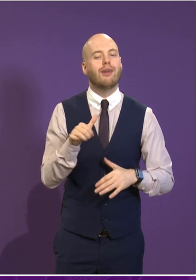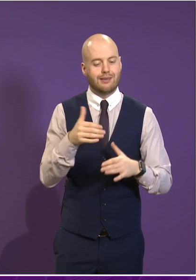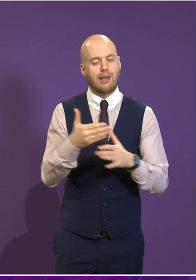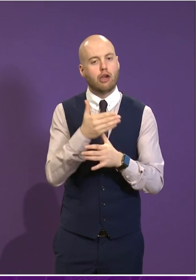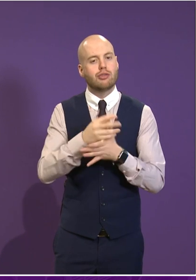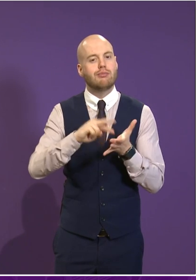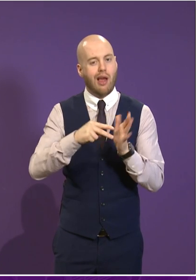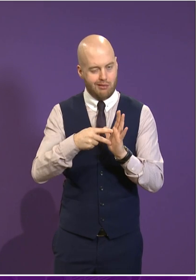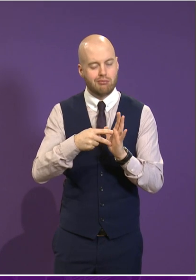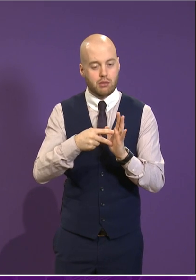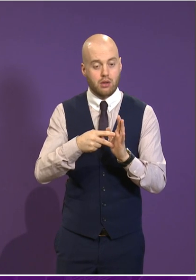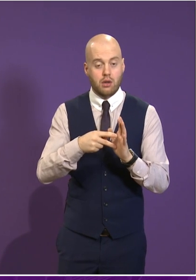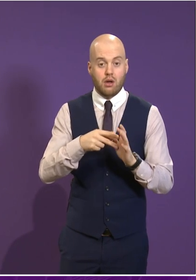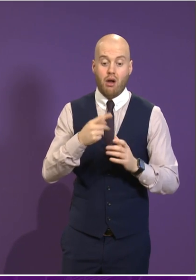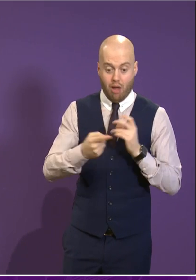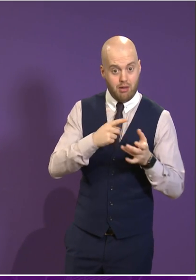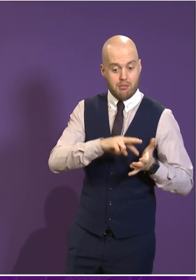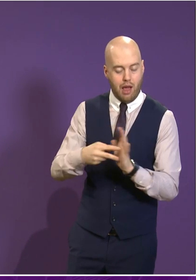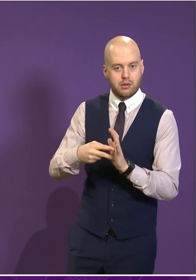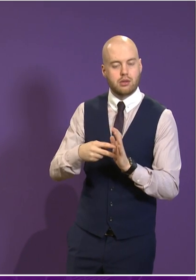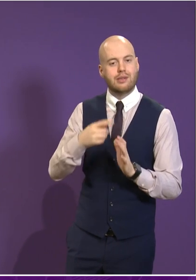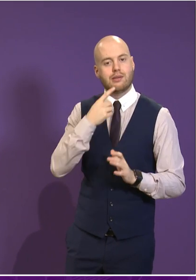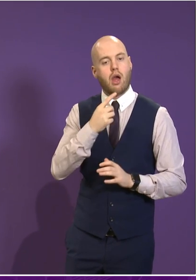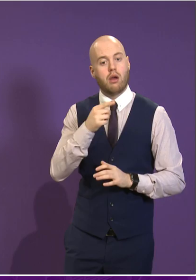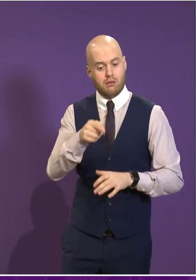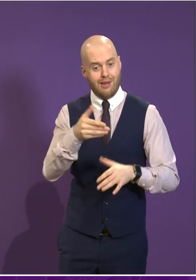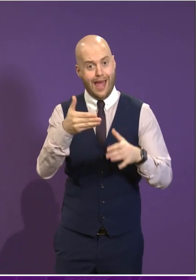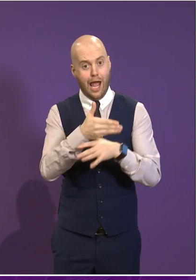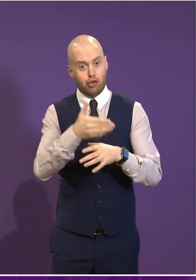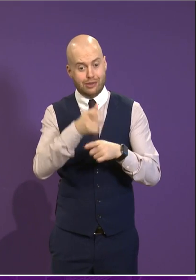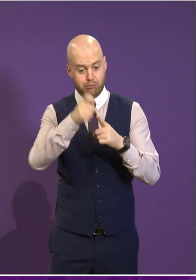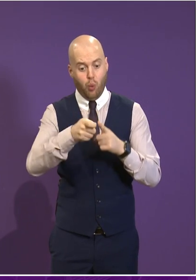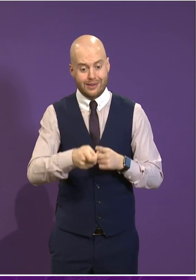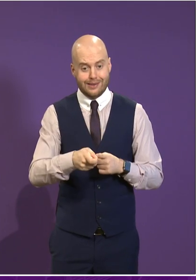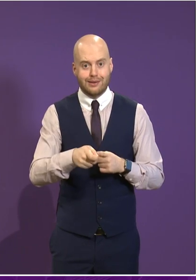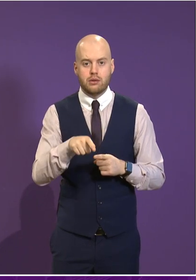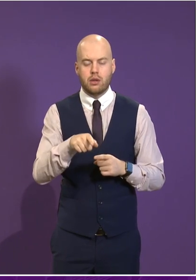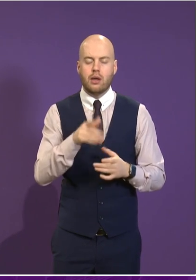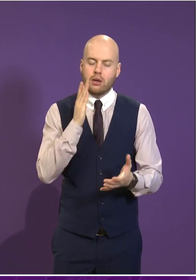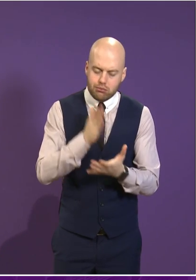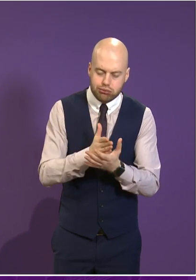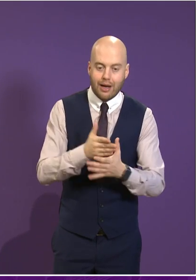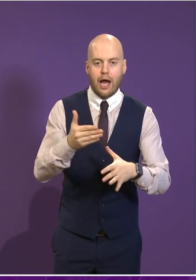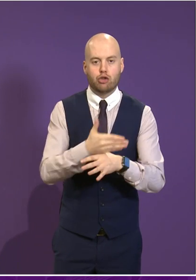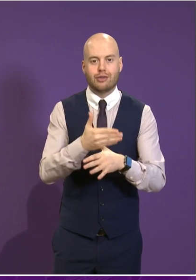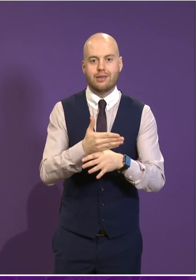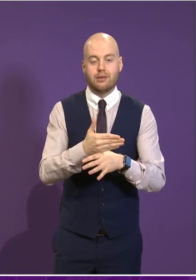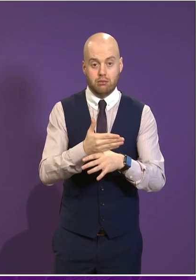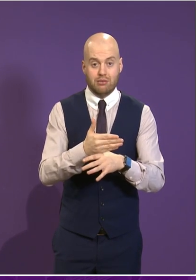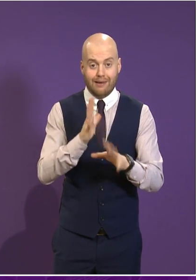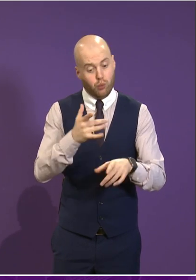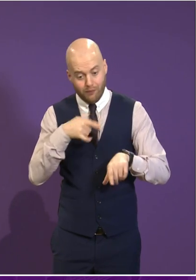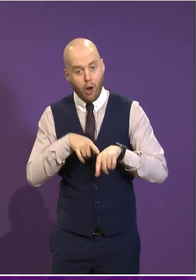the actions were indeed actions and not just rhetoric, because it's very easy to talk about our